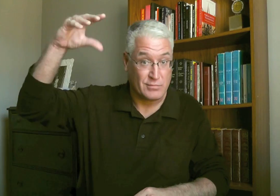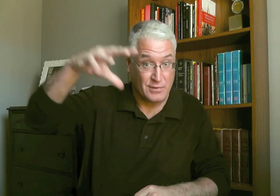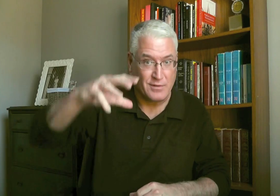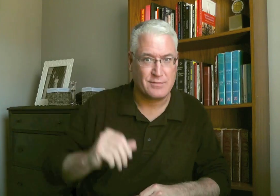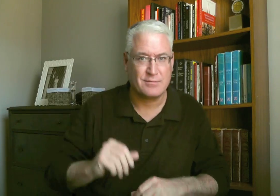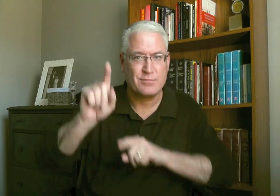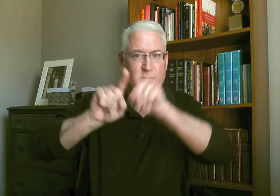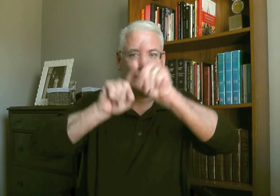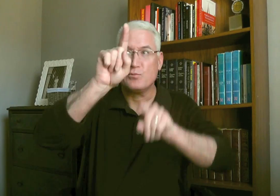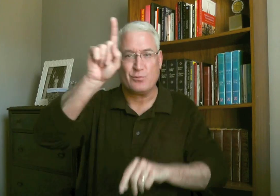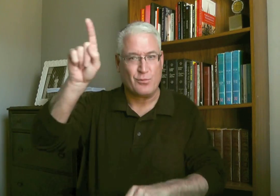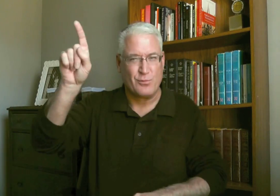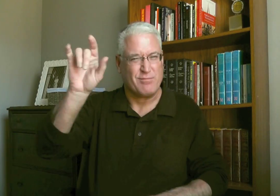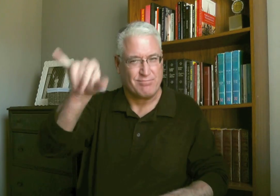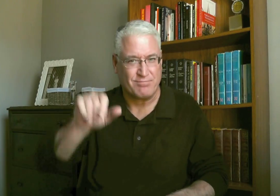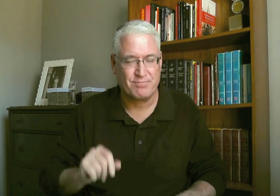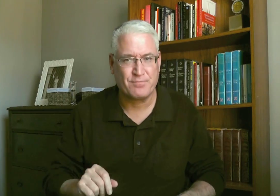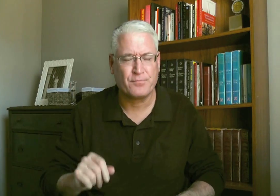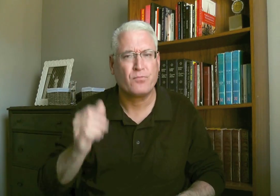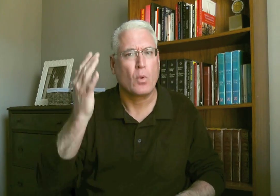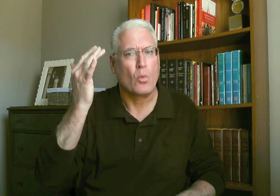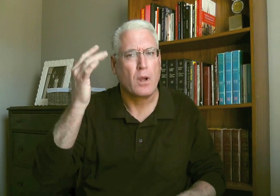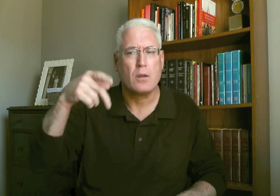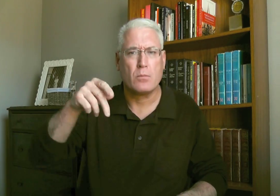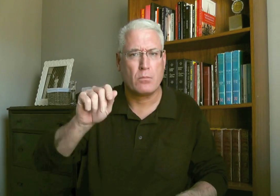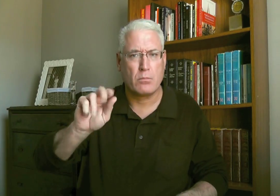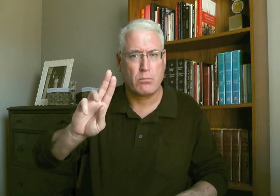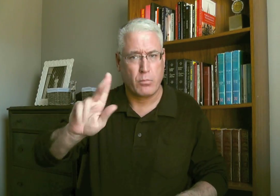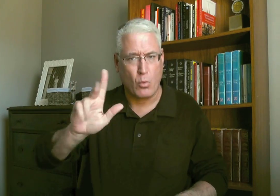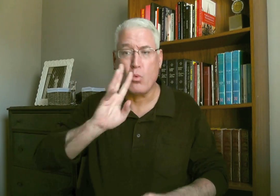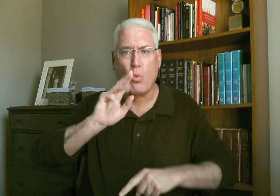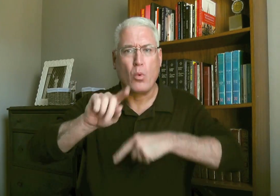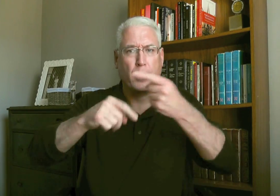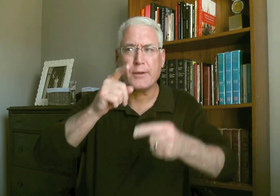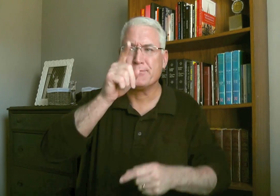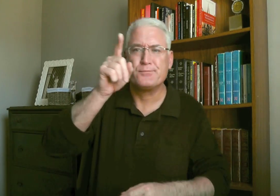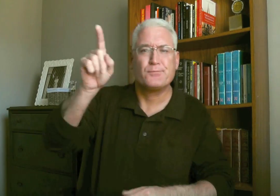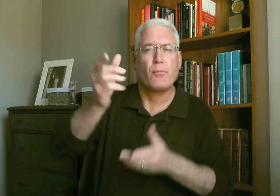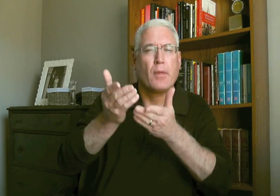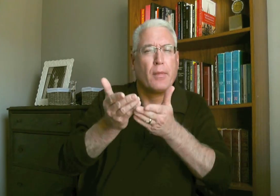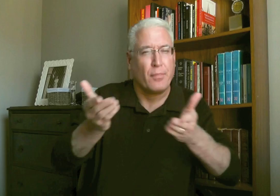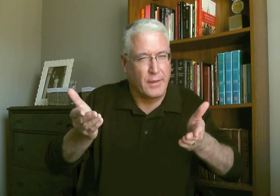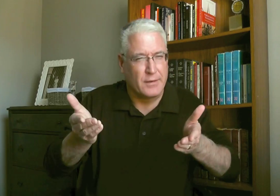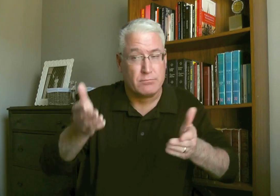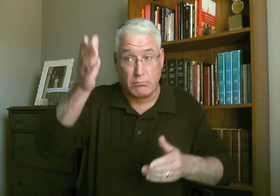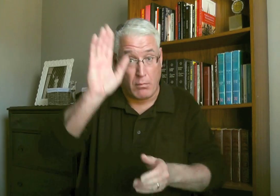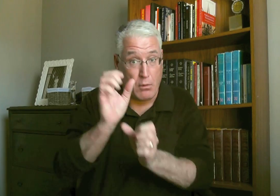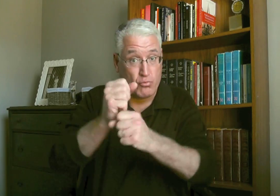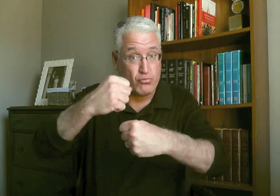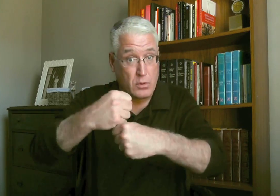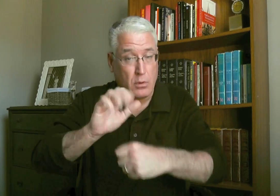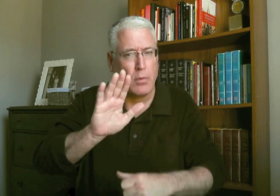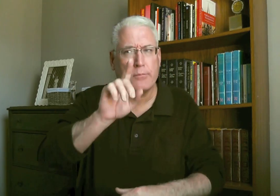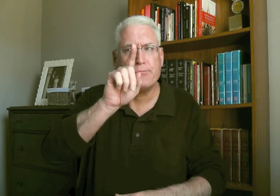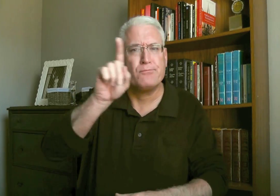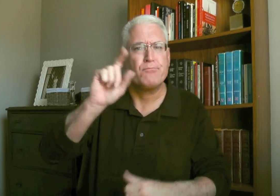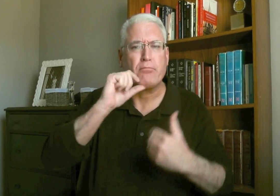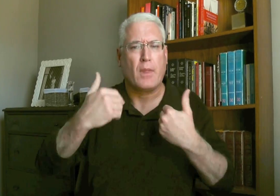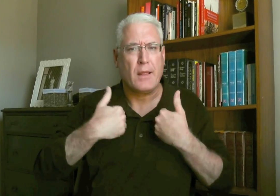the sun, the stars. Well, why is Paul talking about those things? I mean,